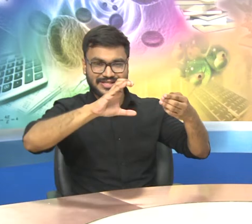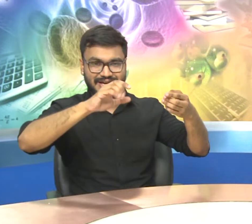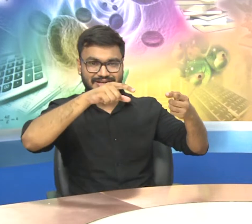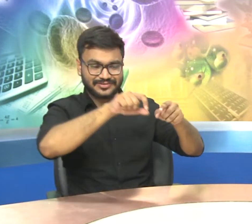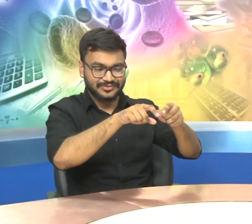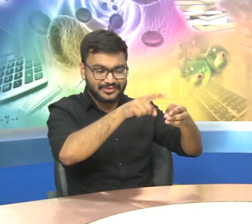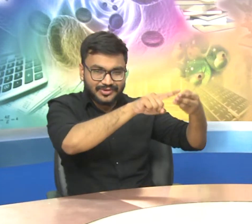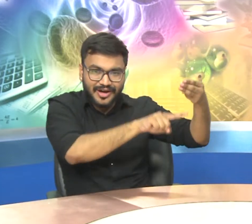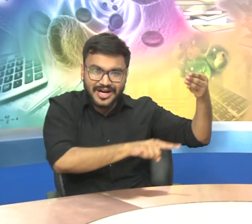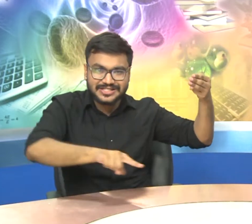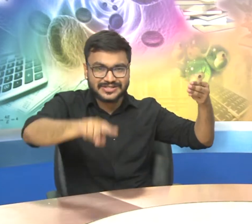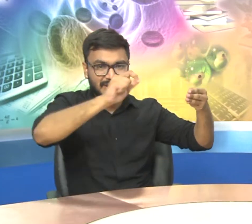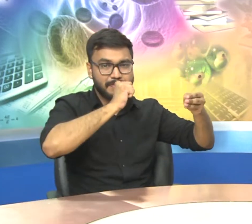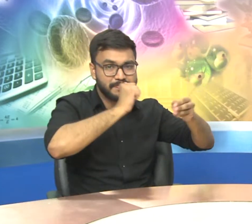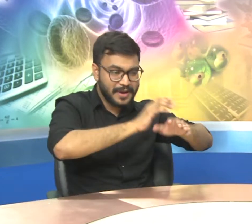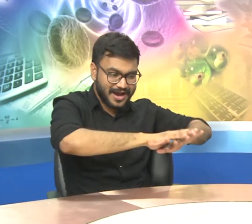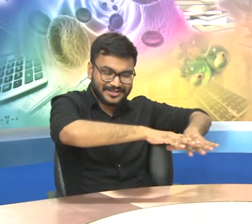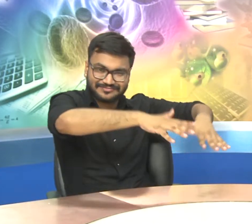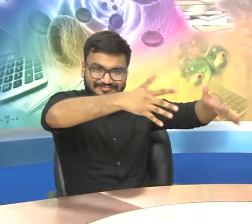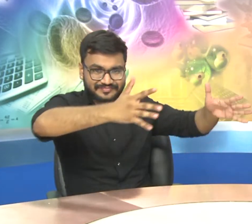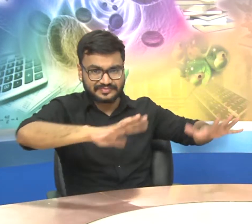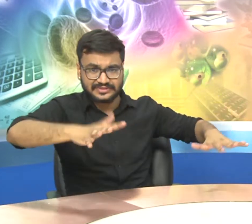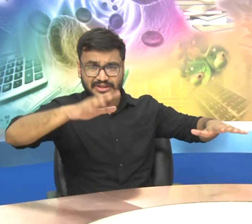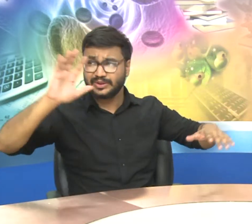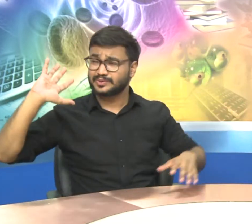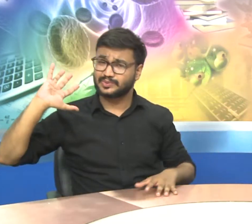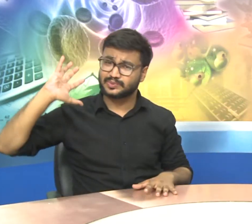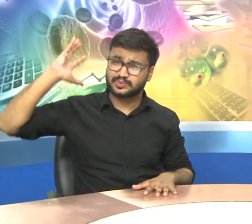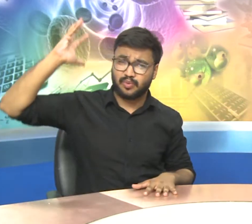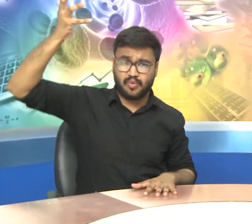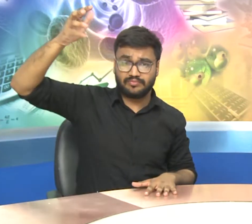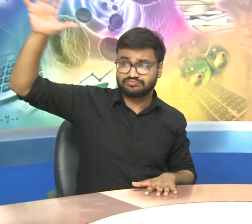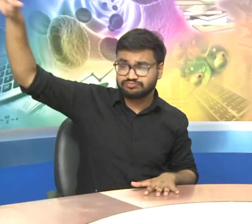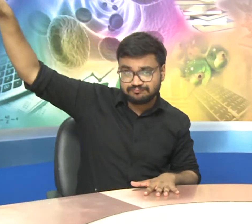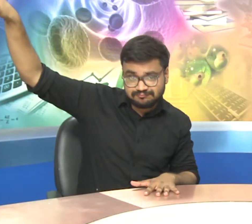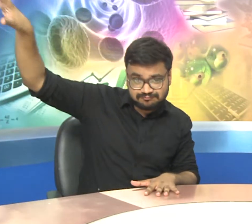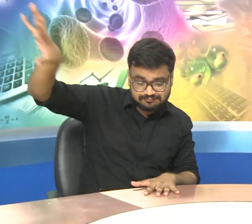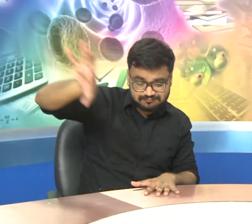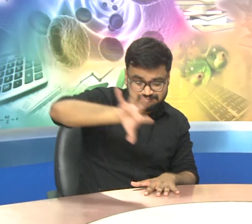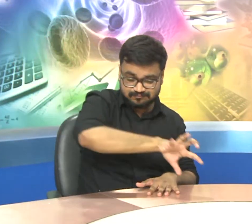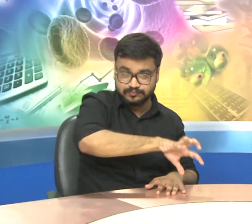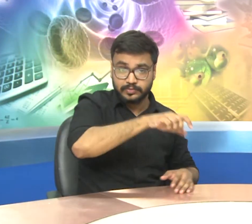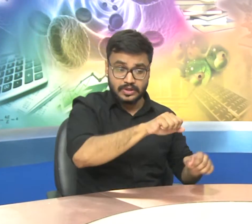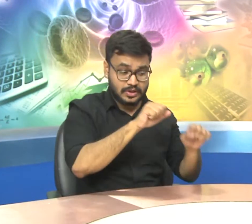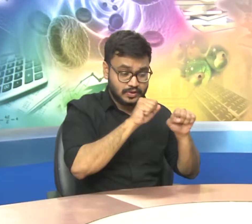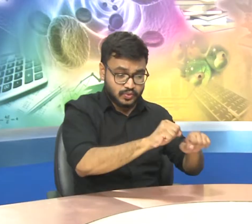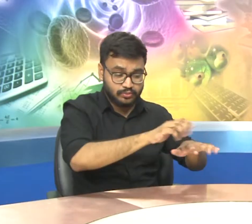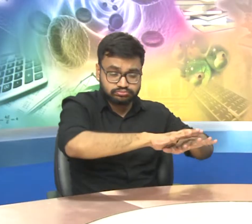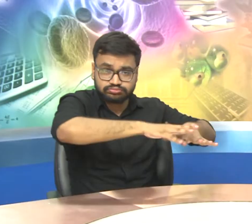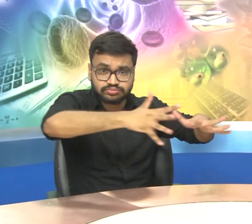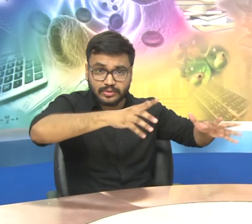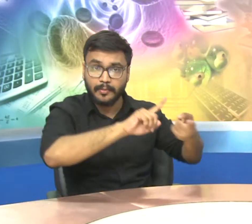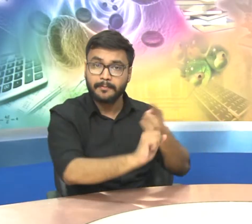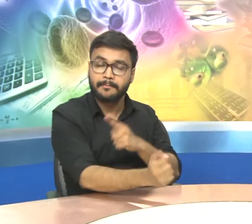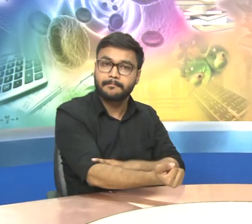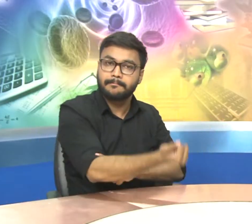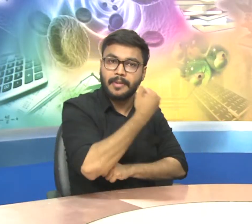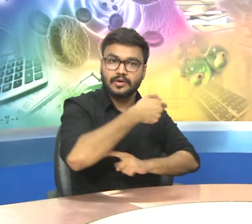In pond ecosystem, there are various layers. First is